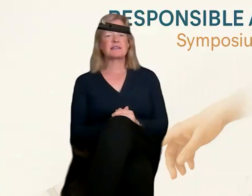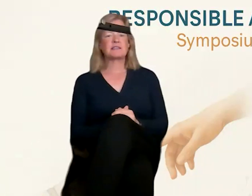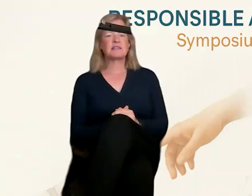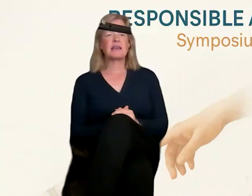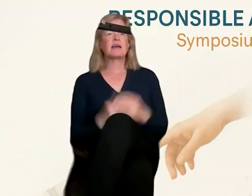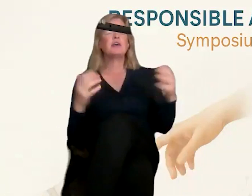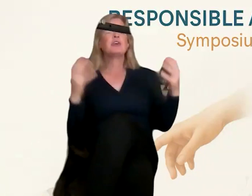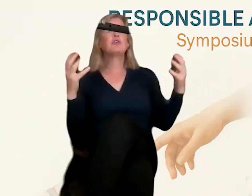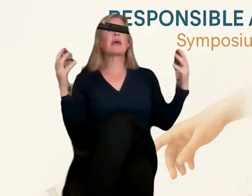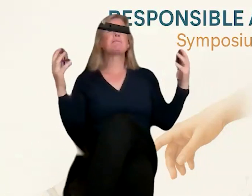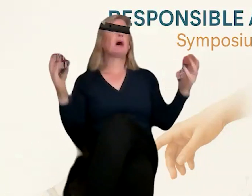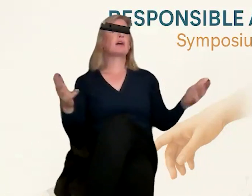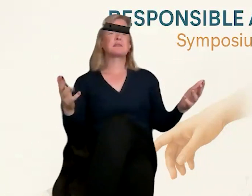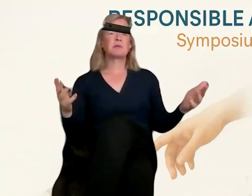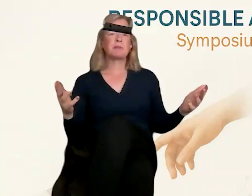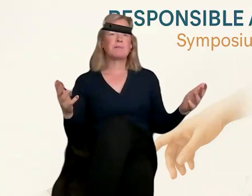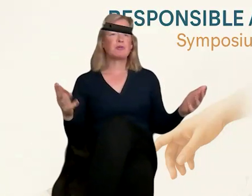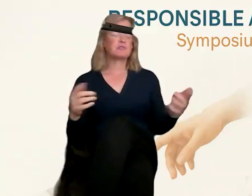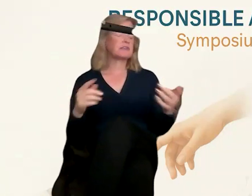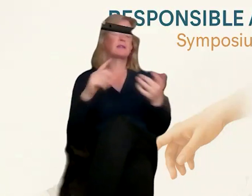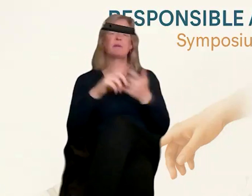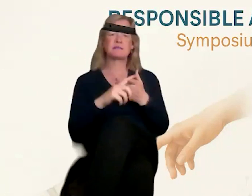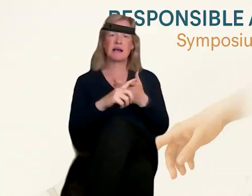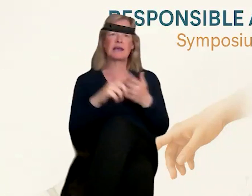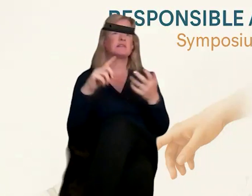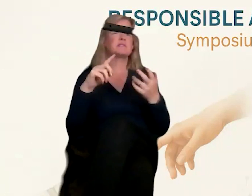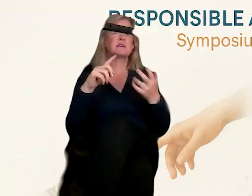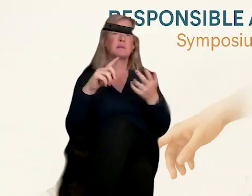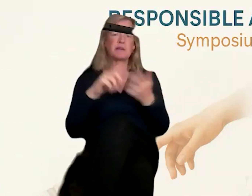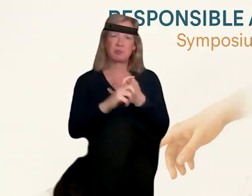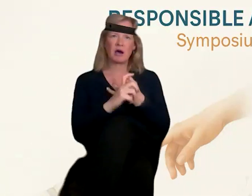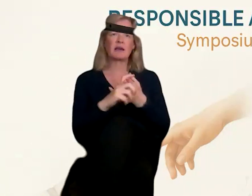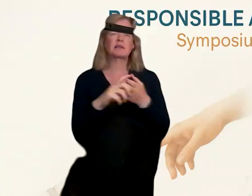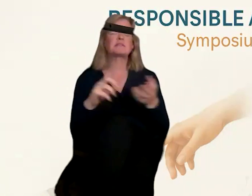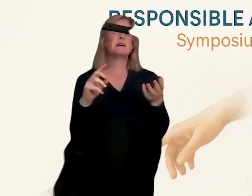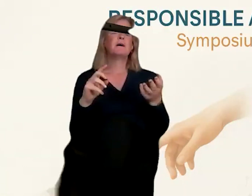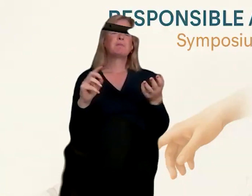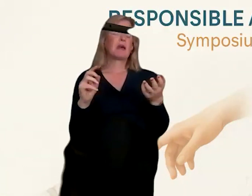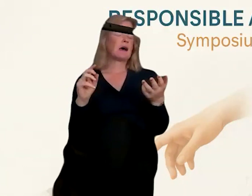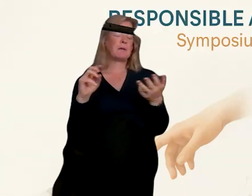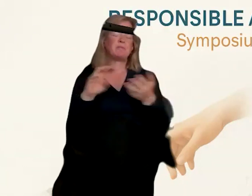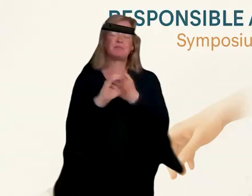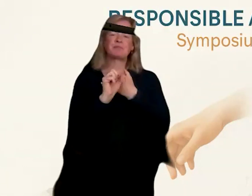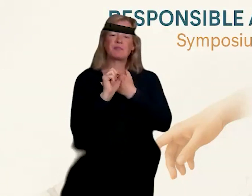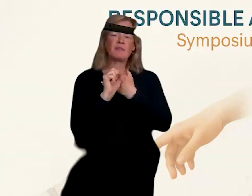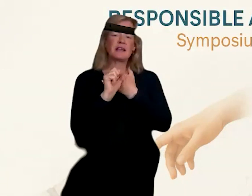has access to the data, you can't possibly be producing the best science, the best products,